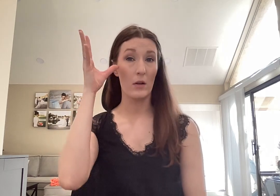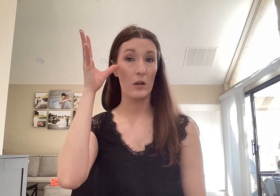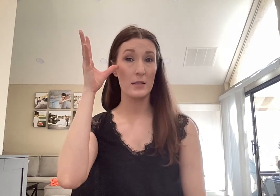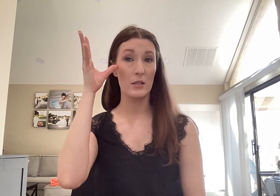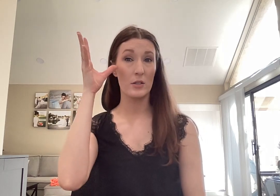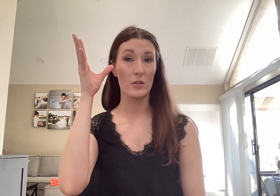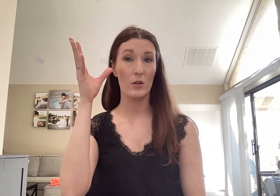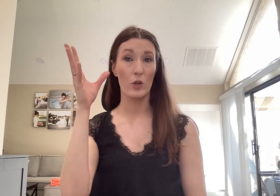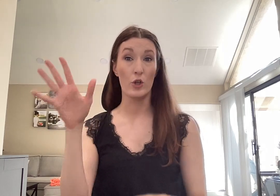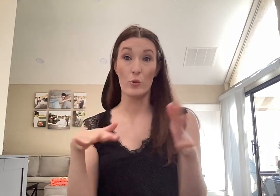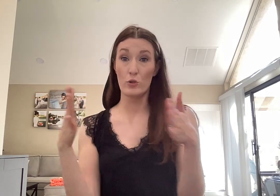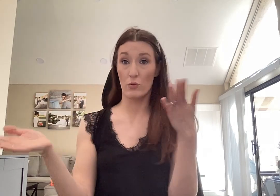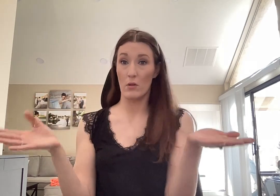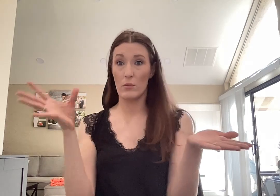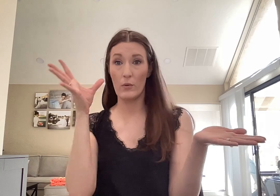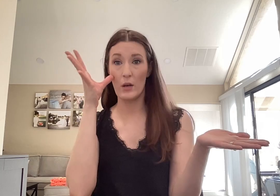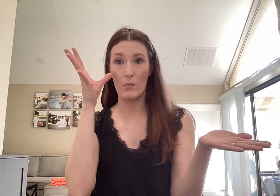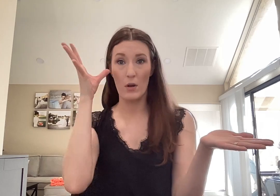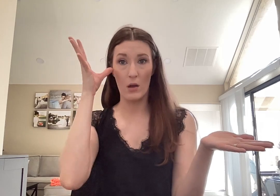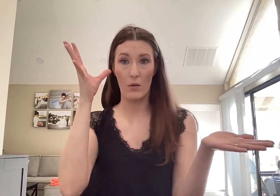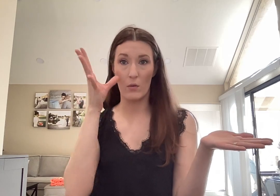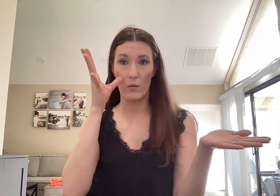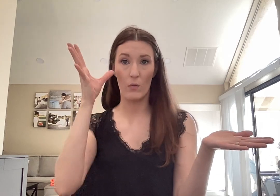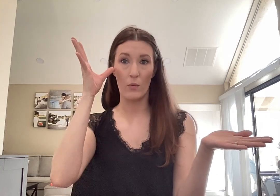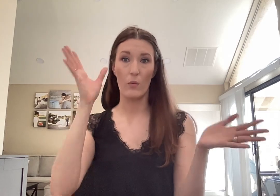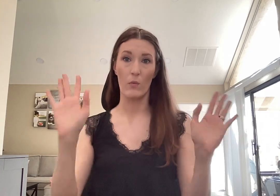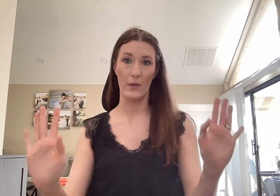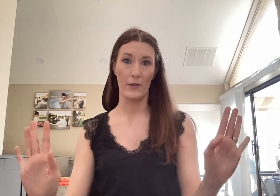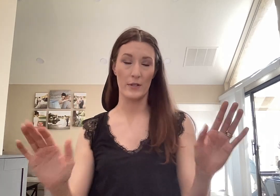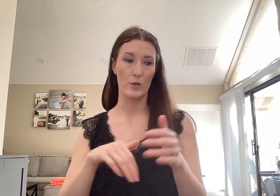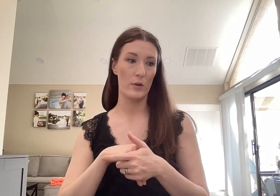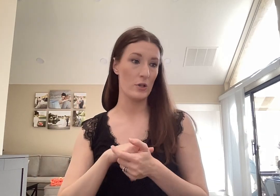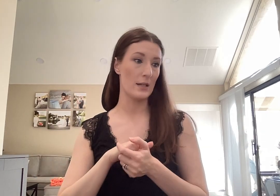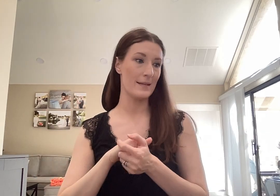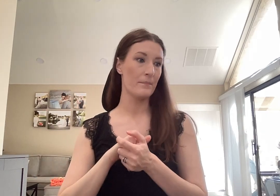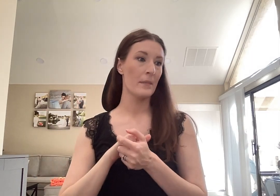because it's neutral. We don't know what their situation is.